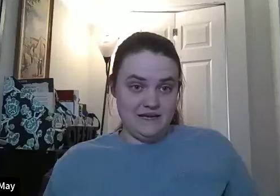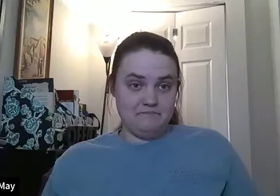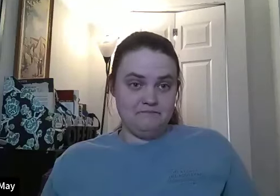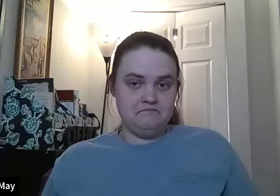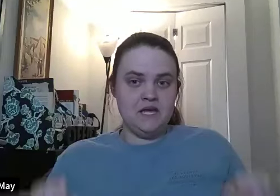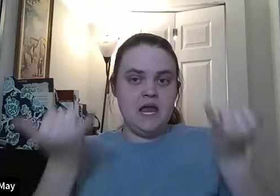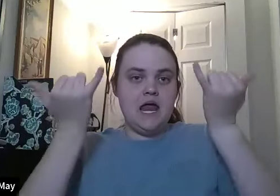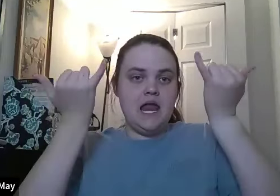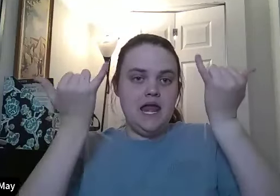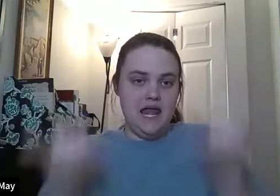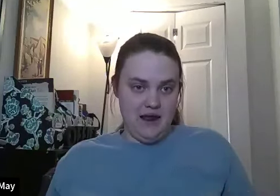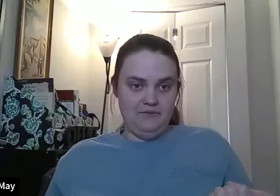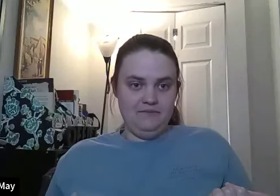time. Now.